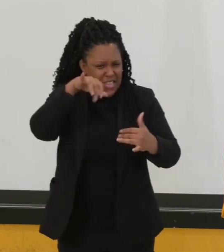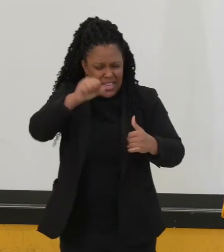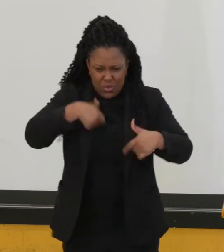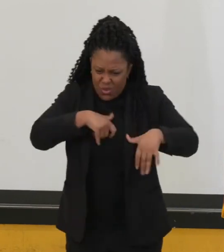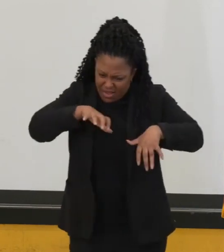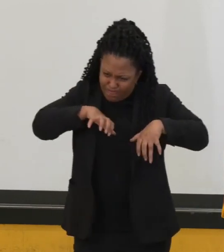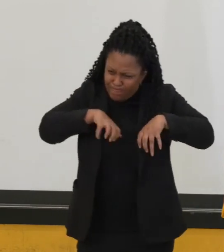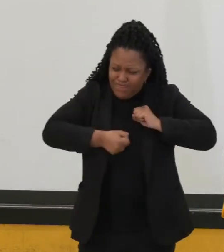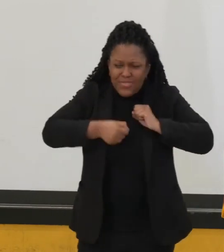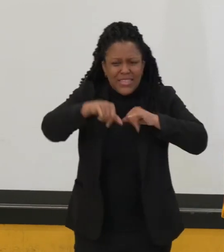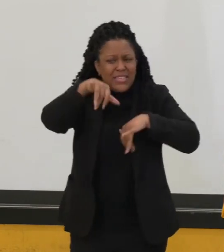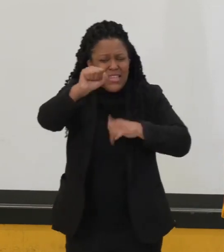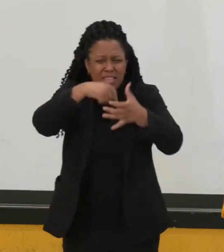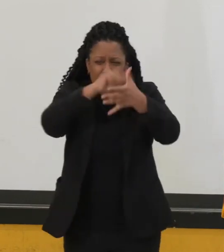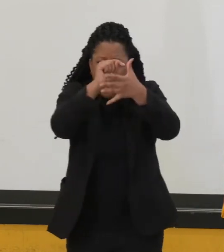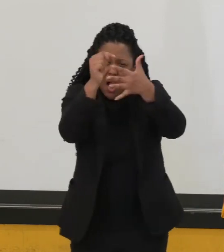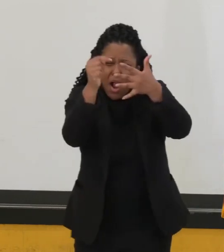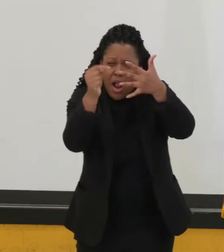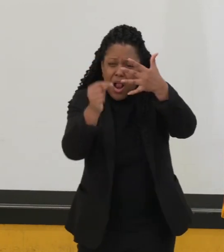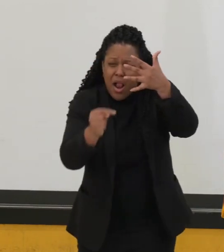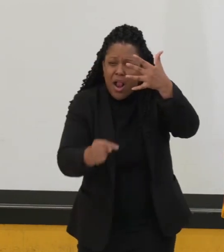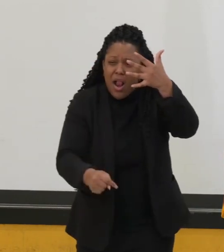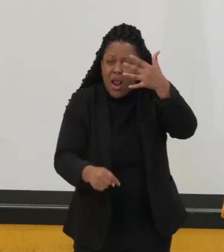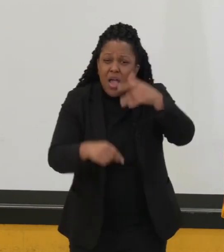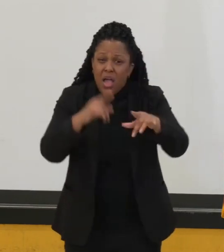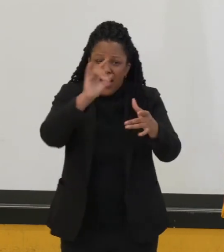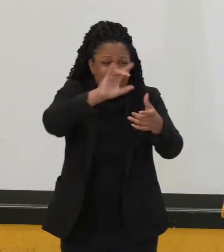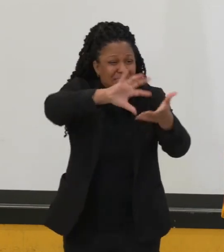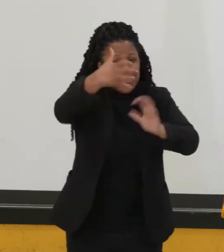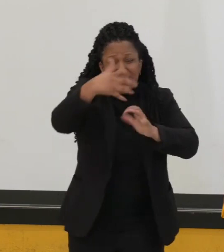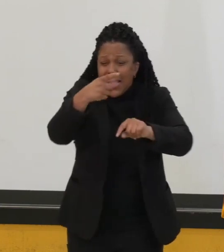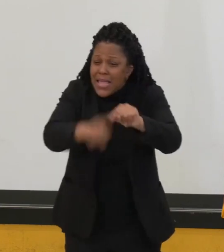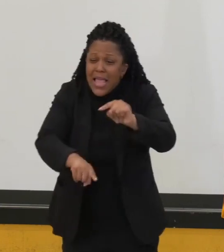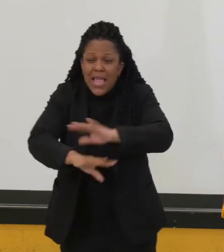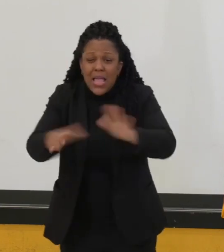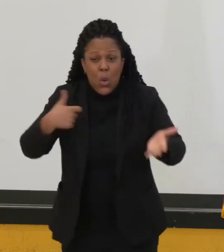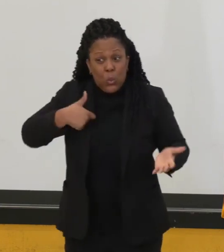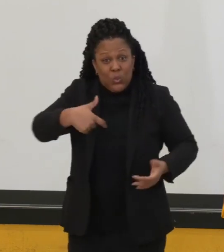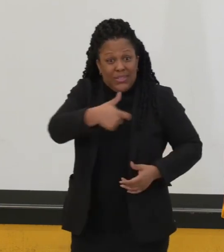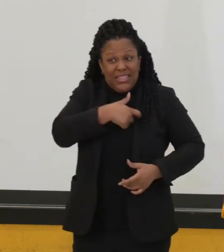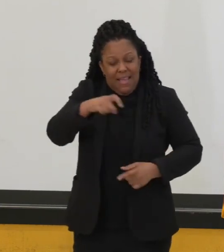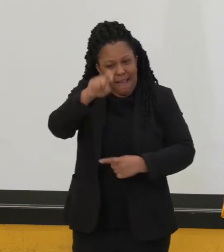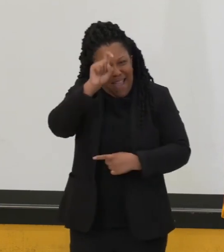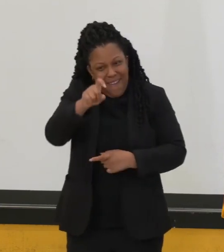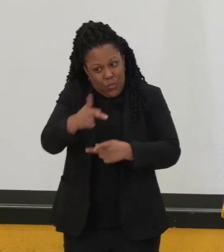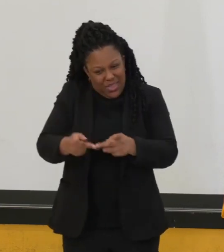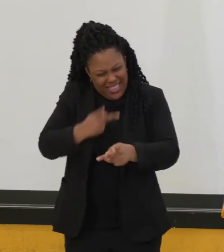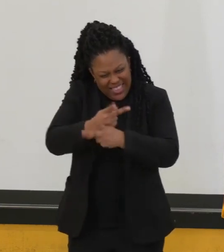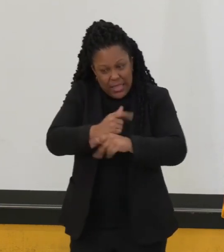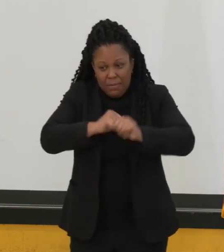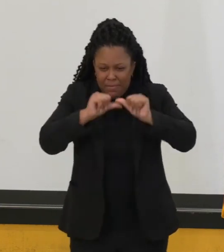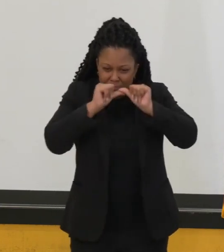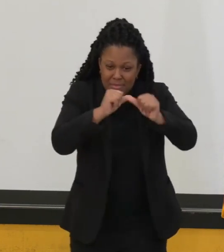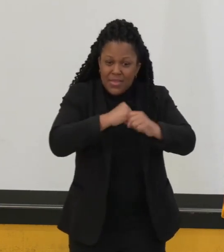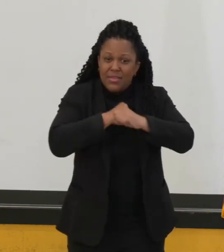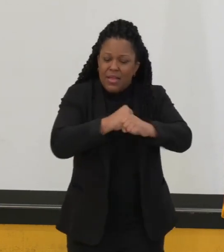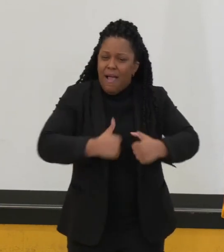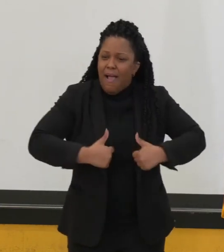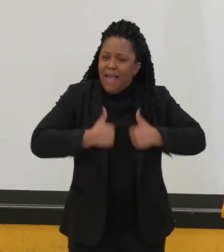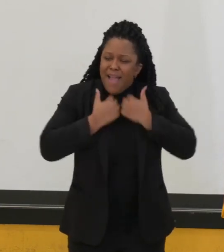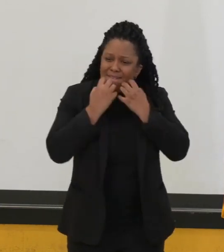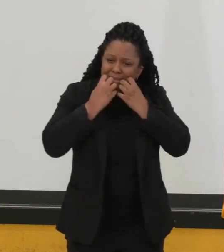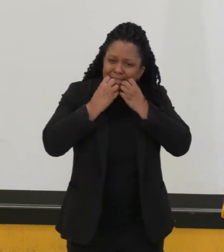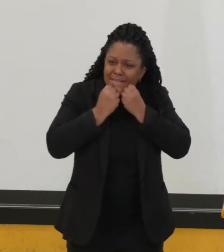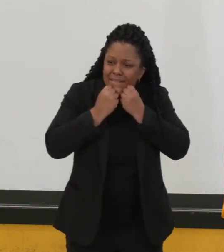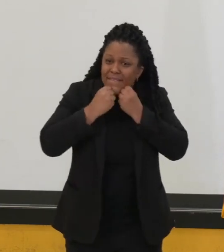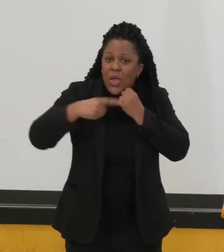are protecting life, that we're protecting the livelihoods of the people who we represent. All of